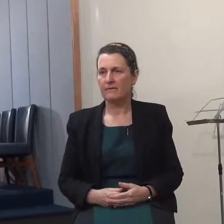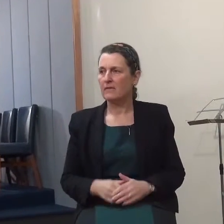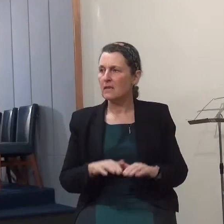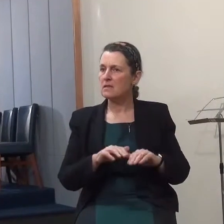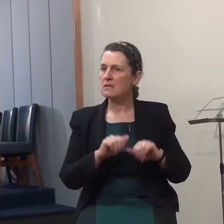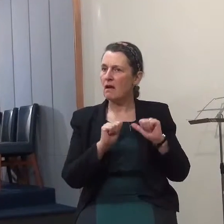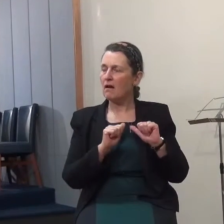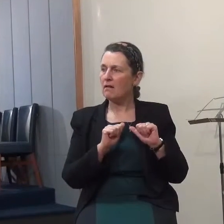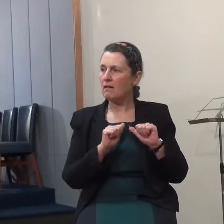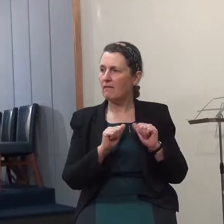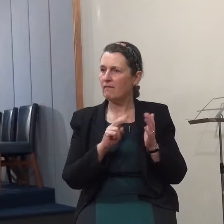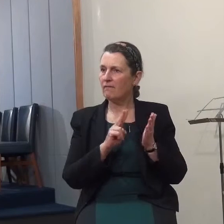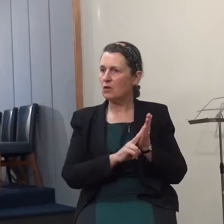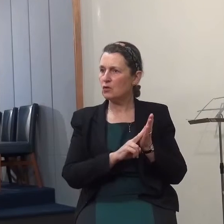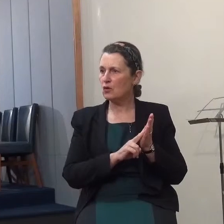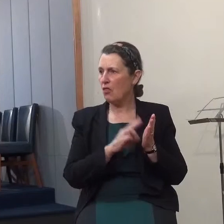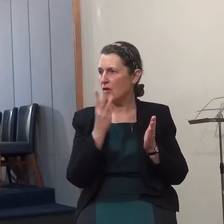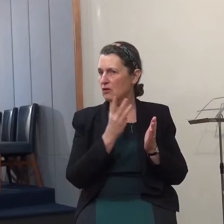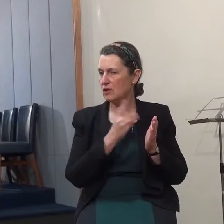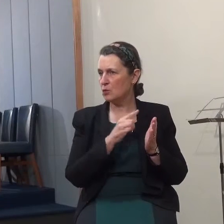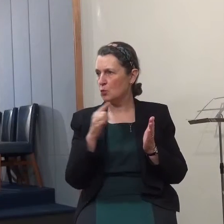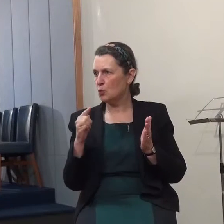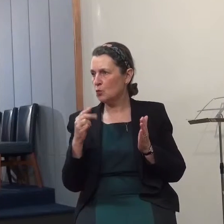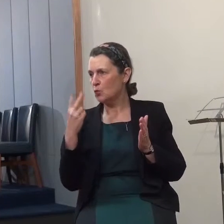We'll begin to read from verse 13.